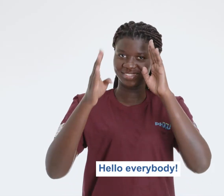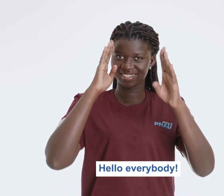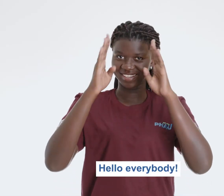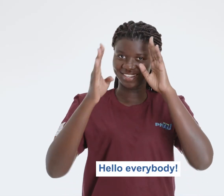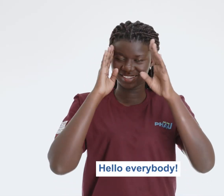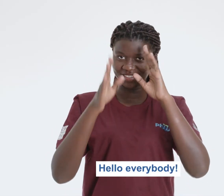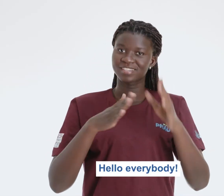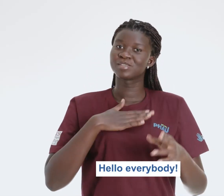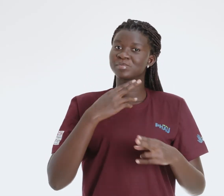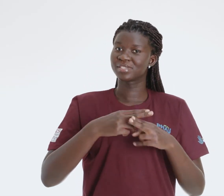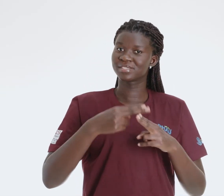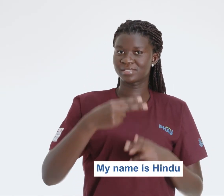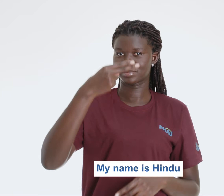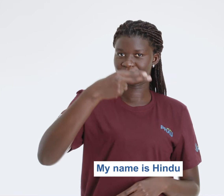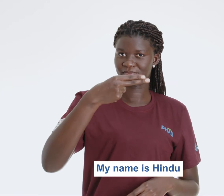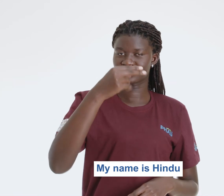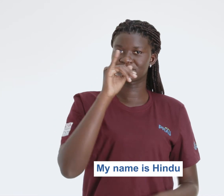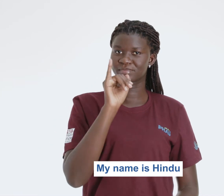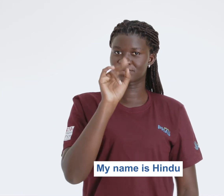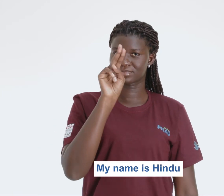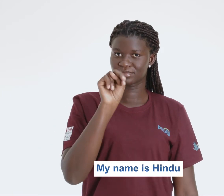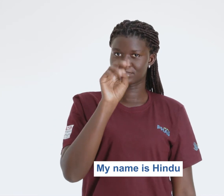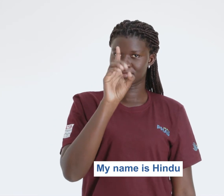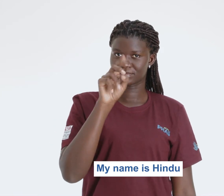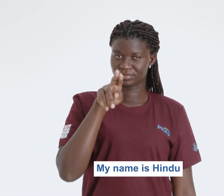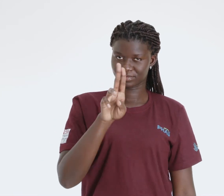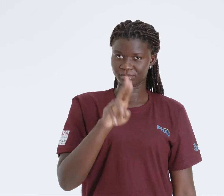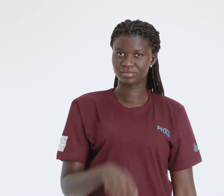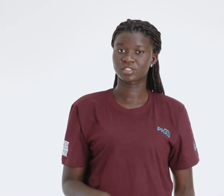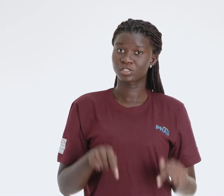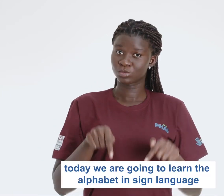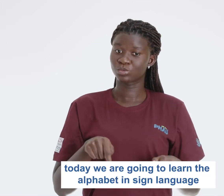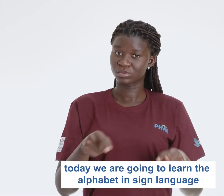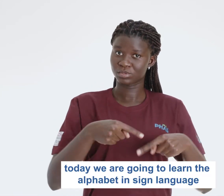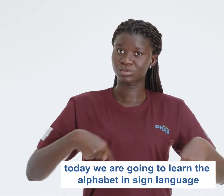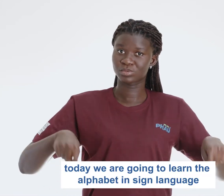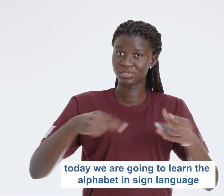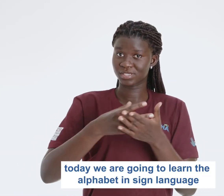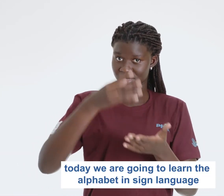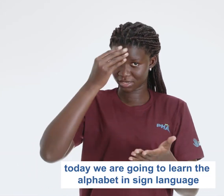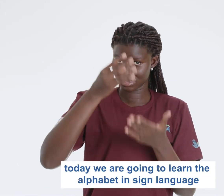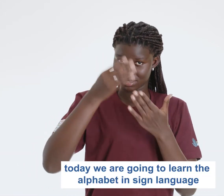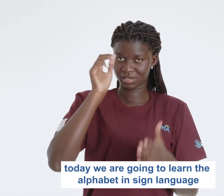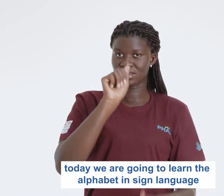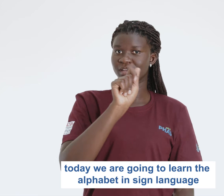Hello everybody, my name is Hindu. Today we are going to learn